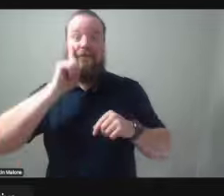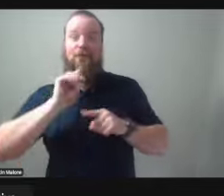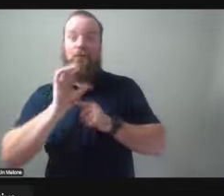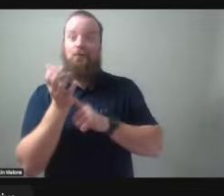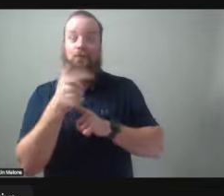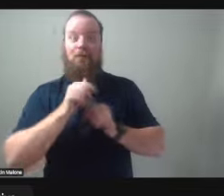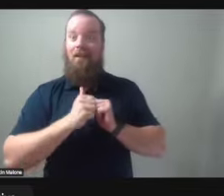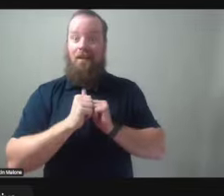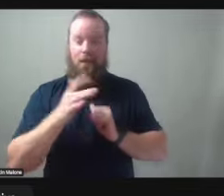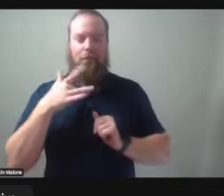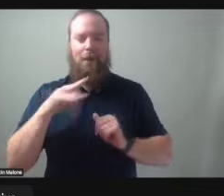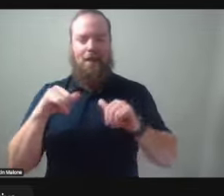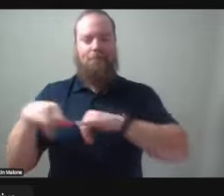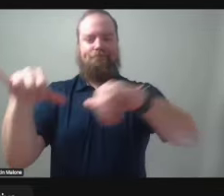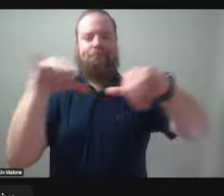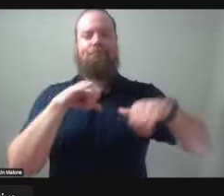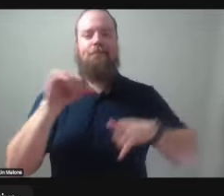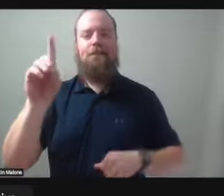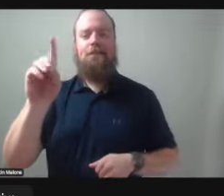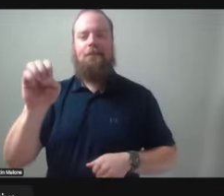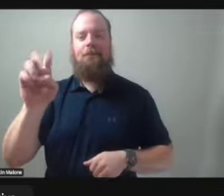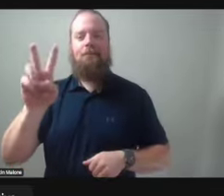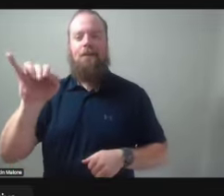back against that oppression.